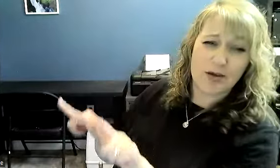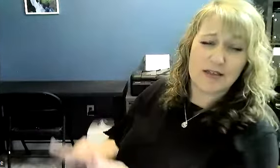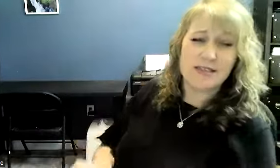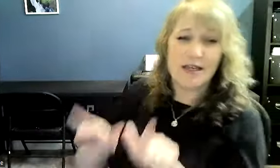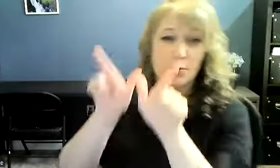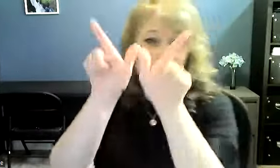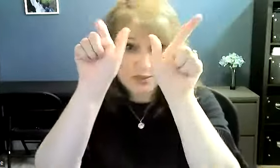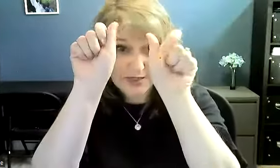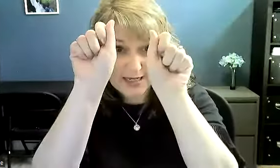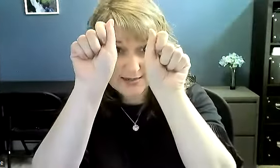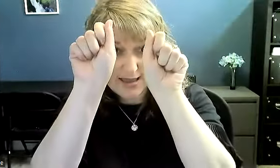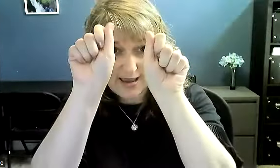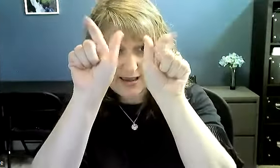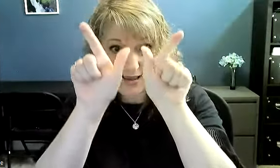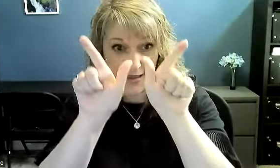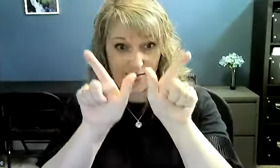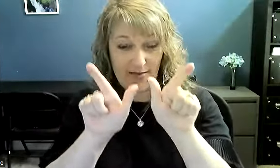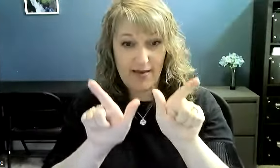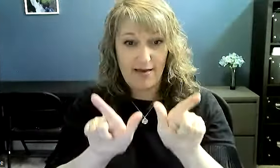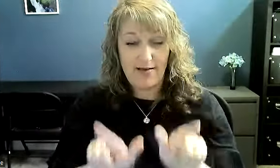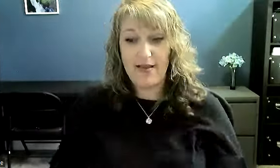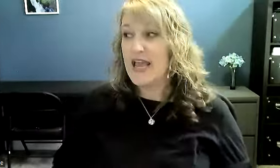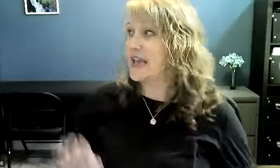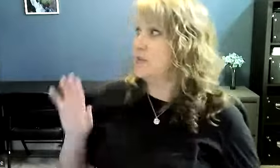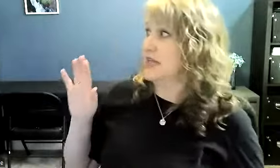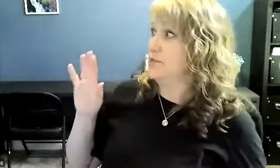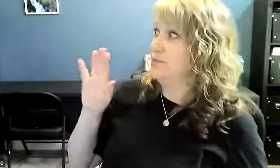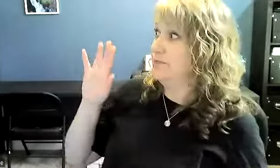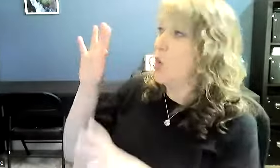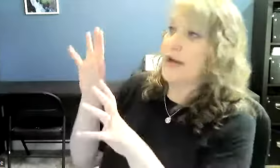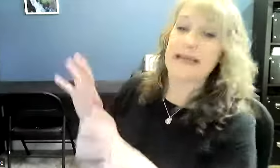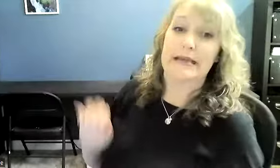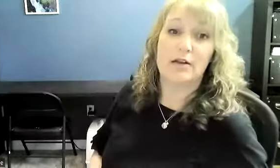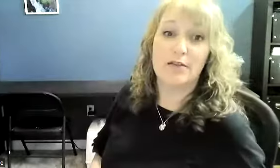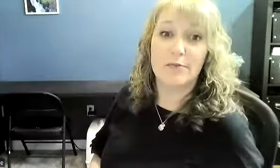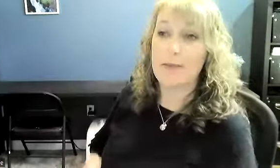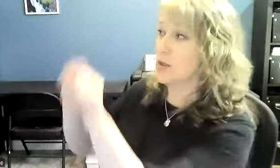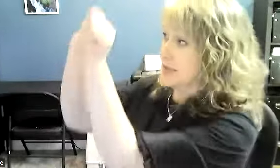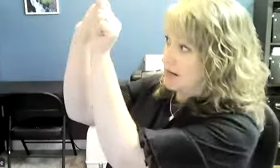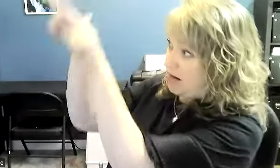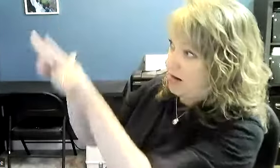books. And what I'm doing is ALL. And I'm like pointing at all of my books here.